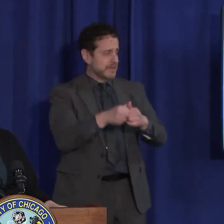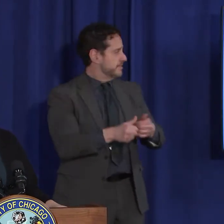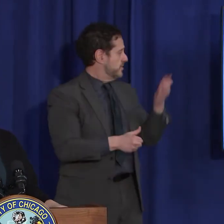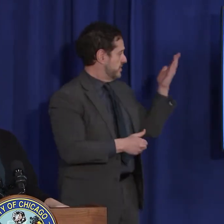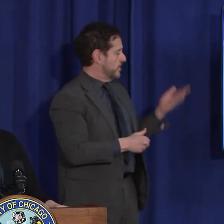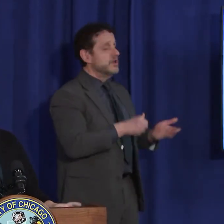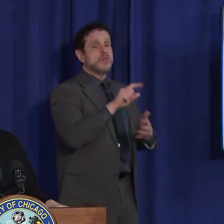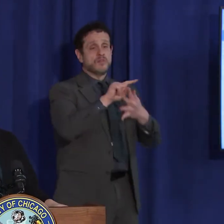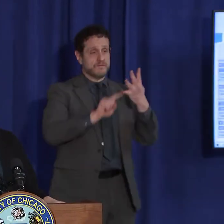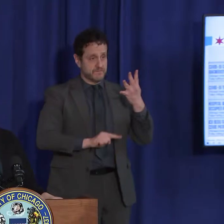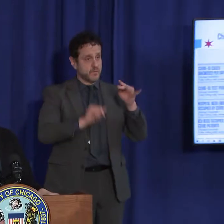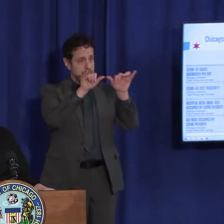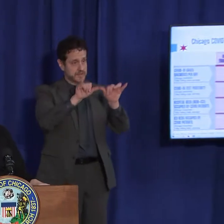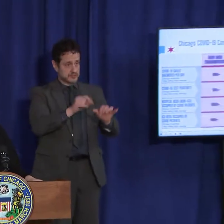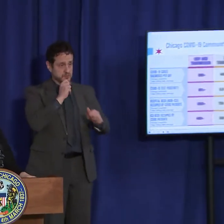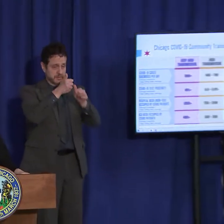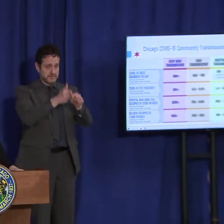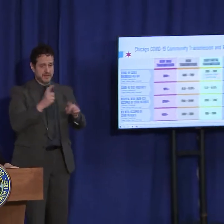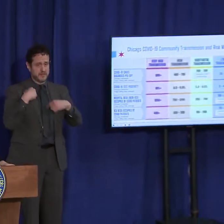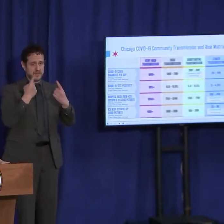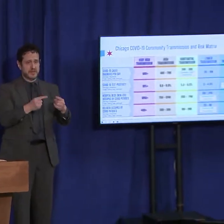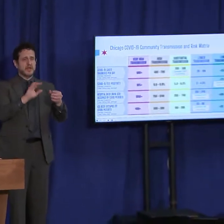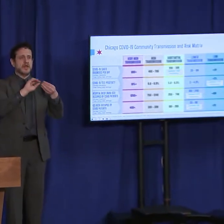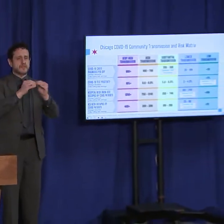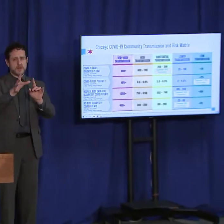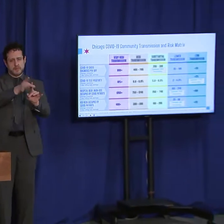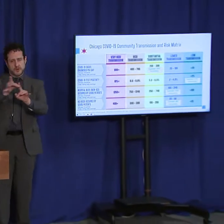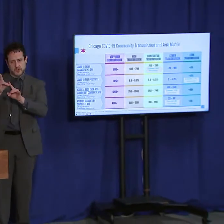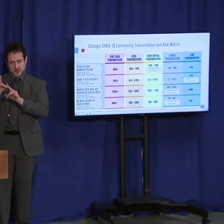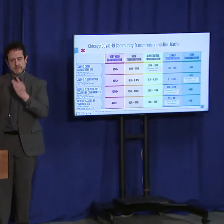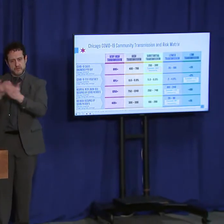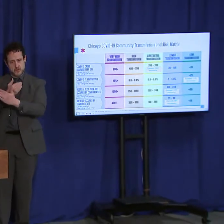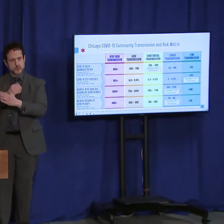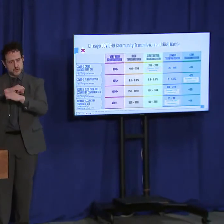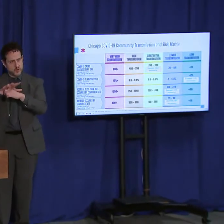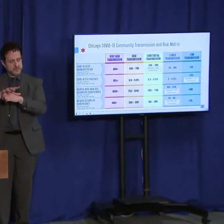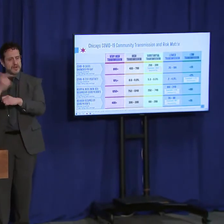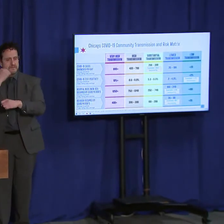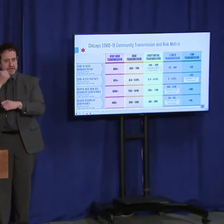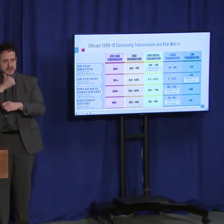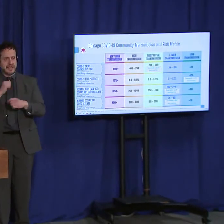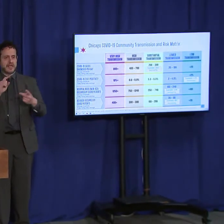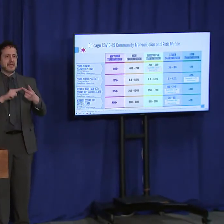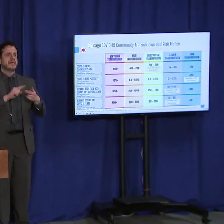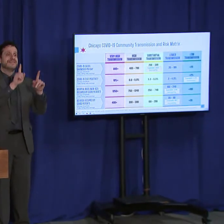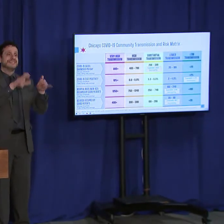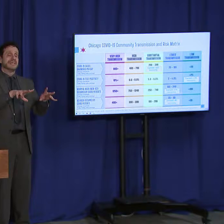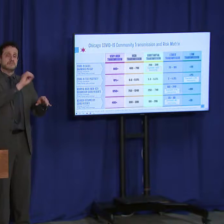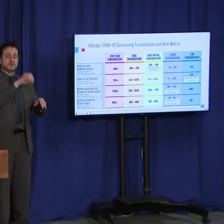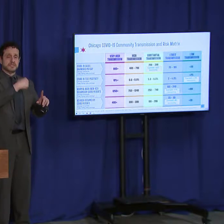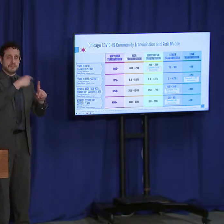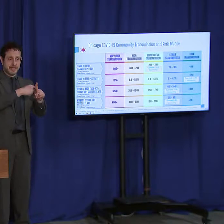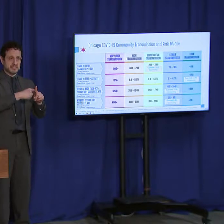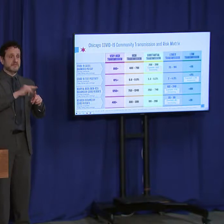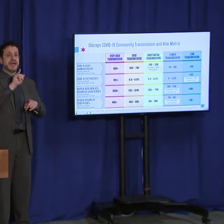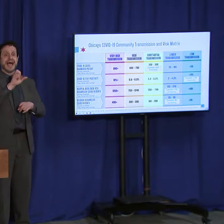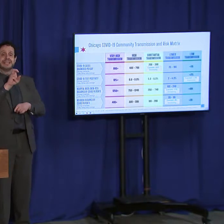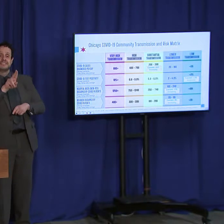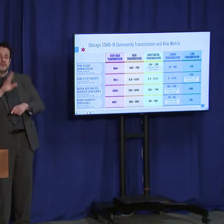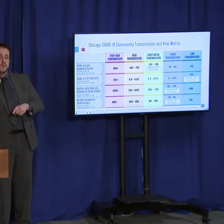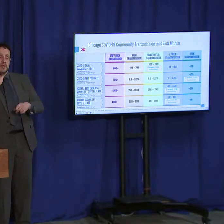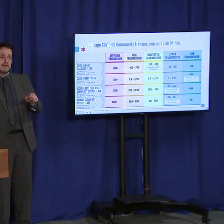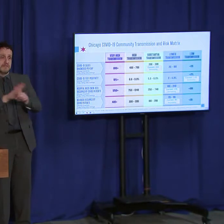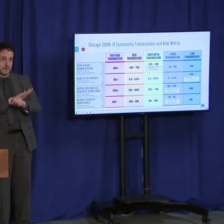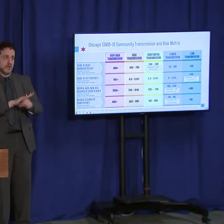main metrics we've been following all along: cases per day, positivity, non-ICU beds, and ICU beds. I want to point out that